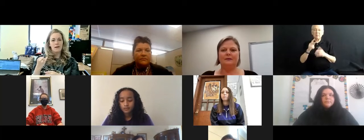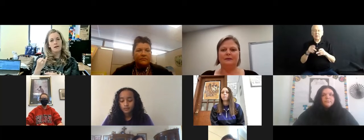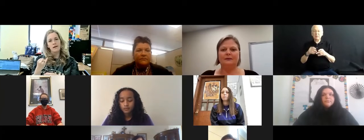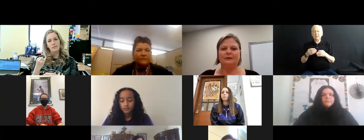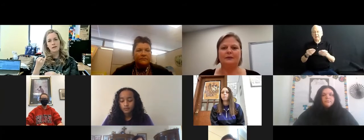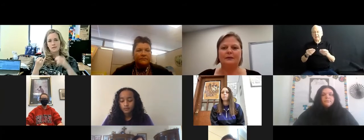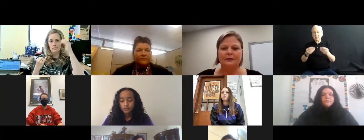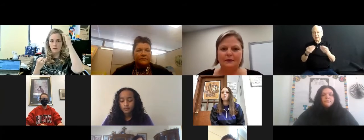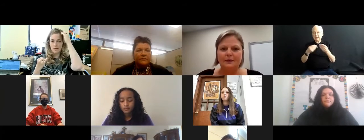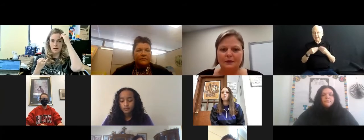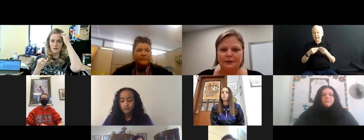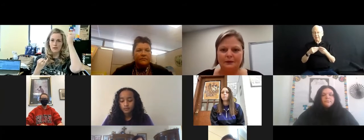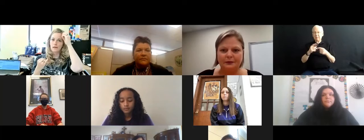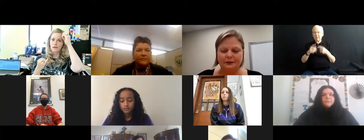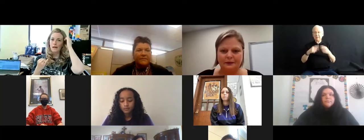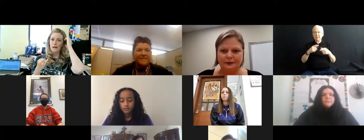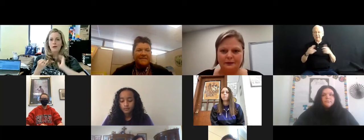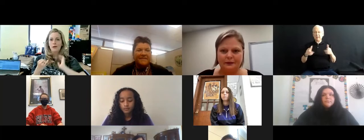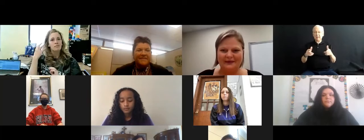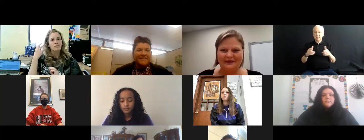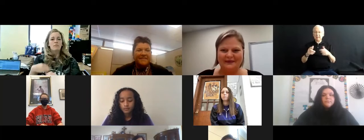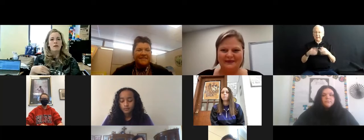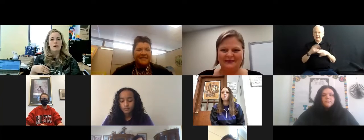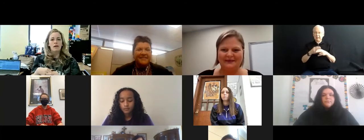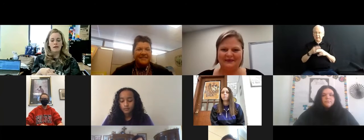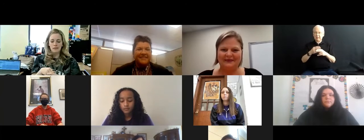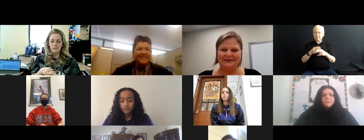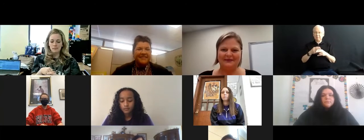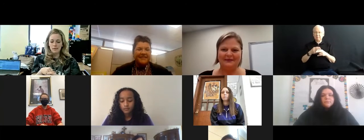J because of my long curly hair.